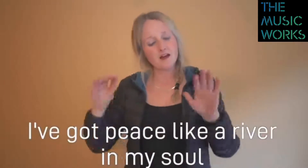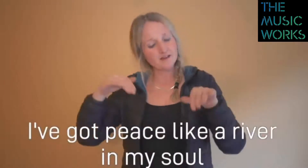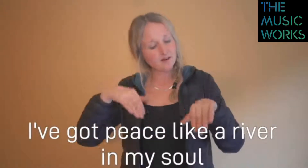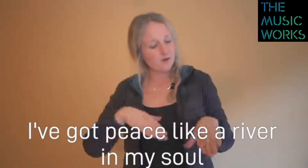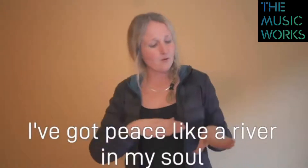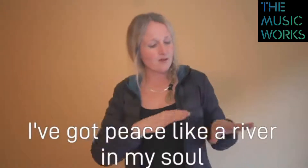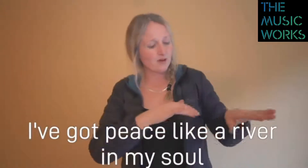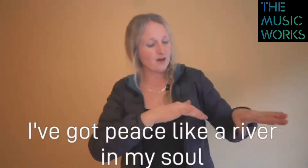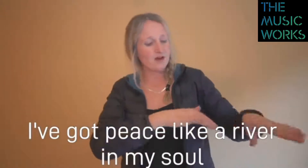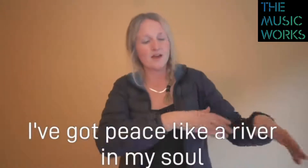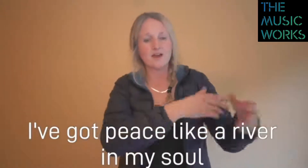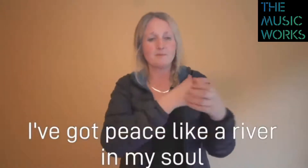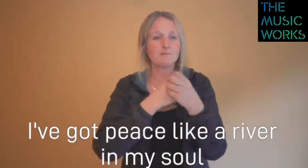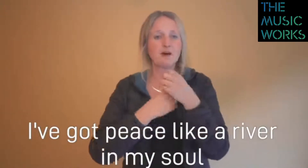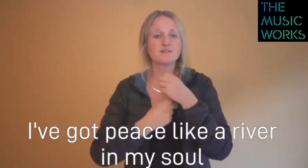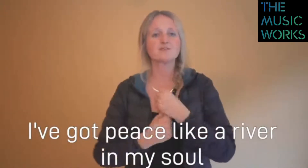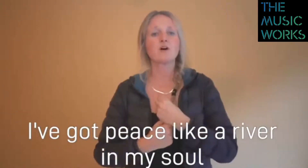a river in my soul.